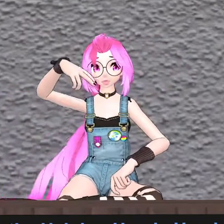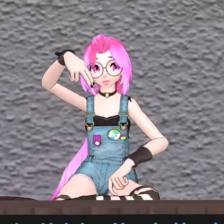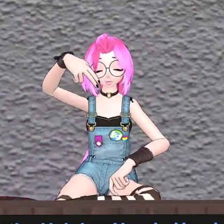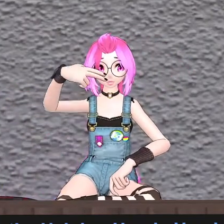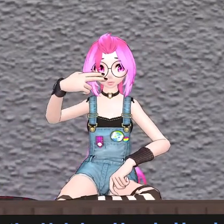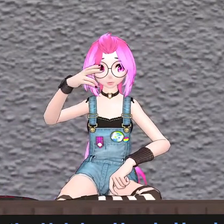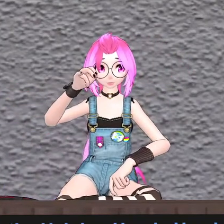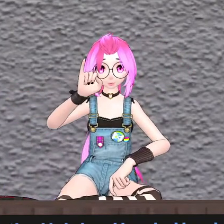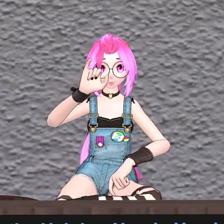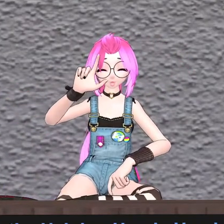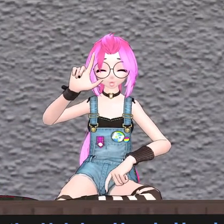Philippines.